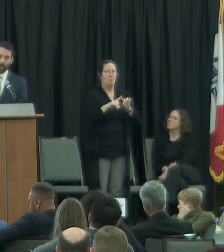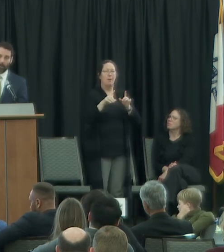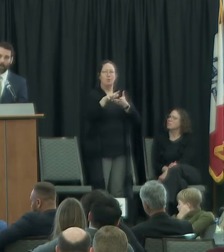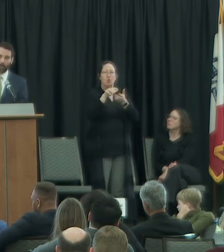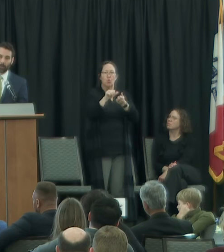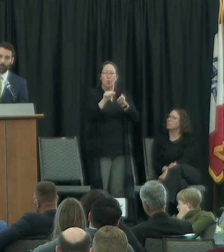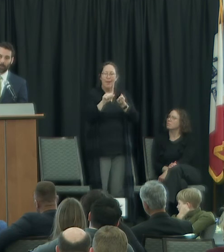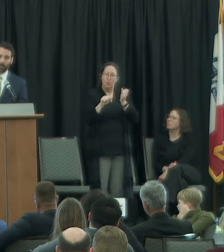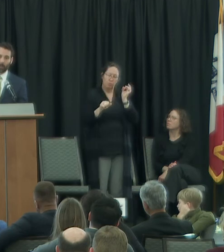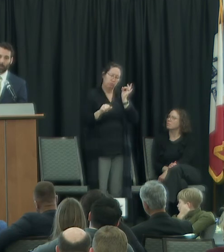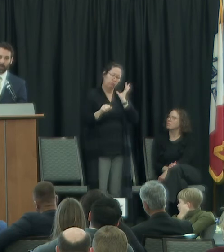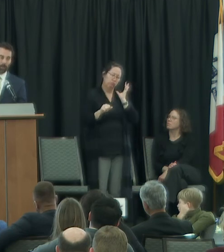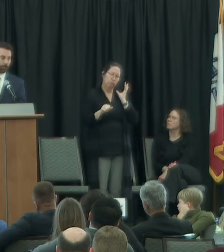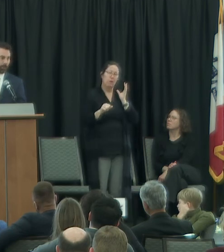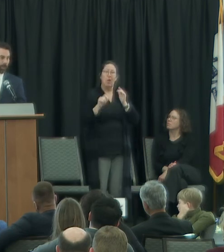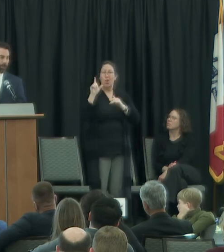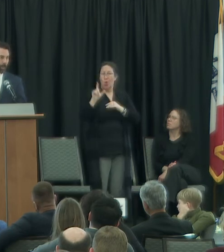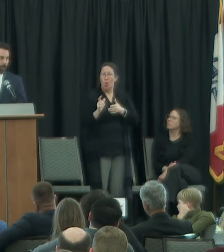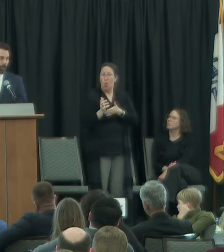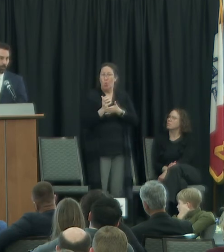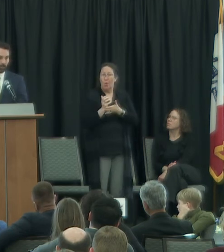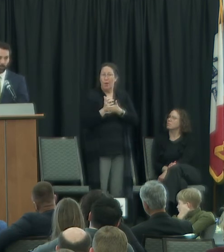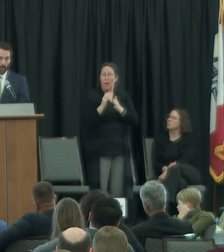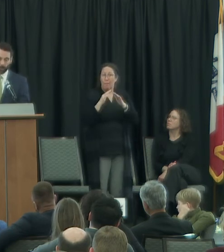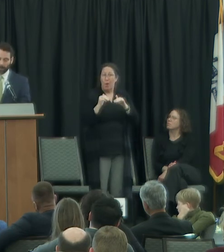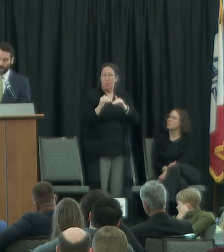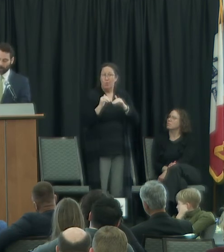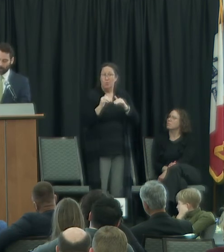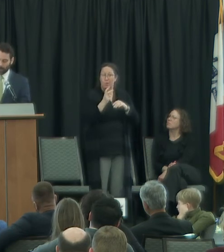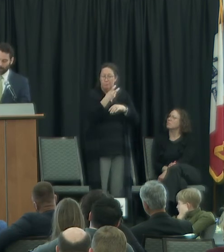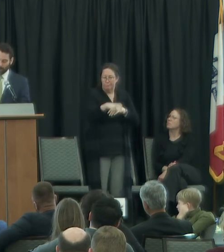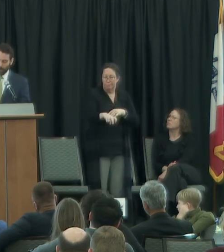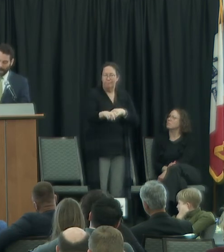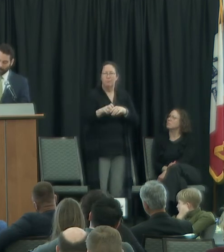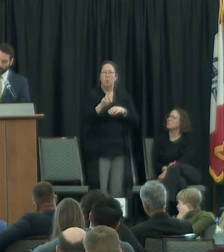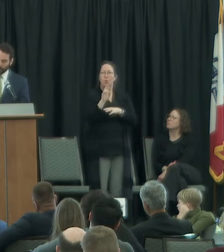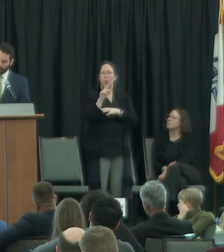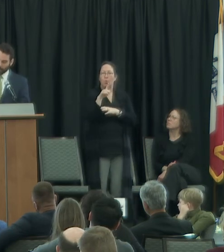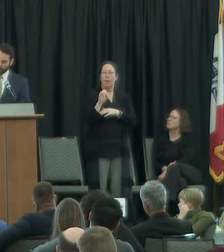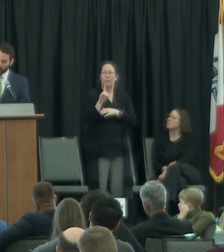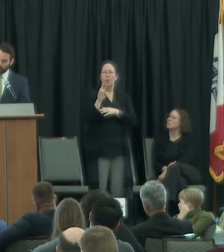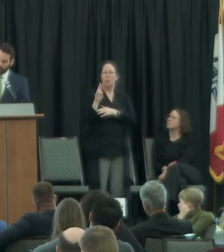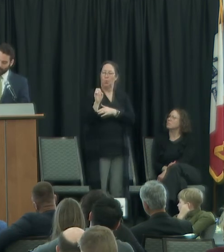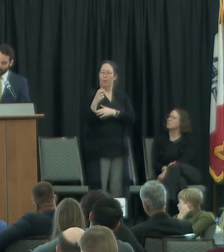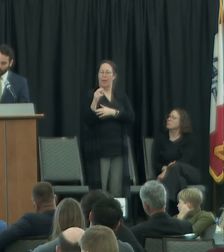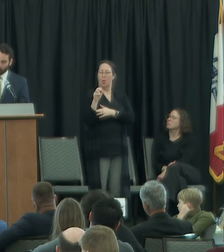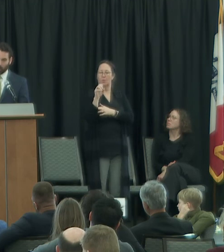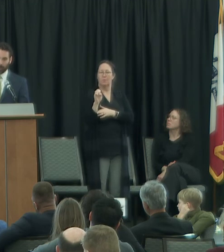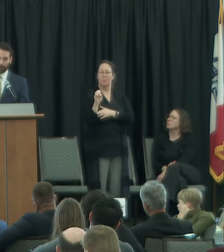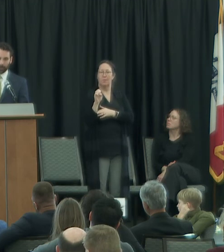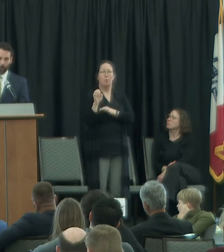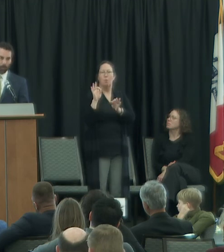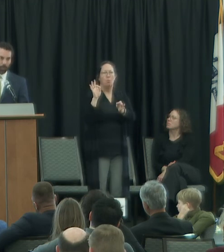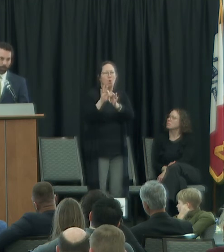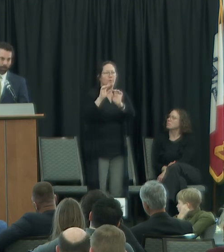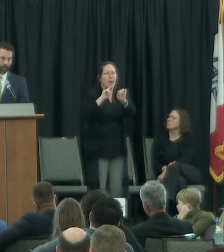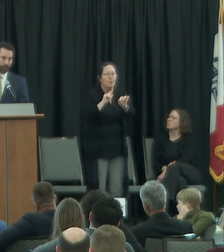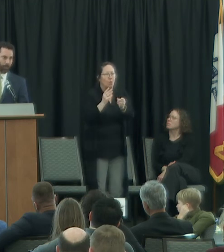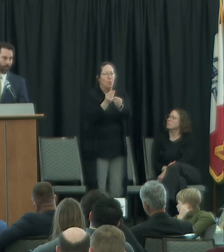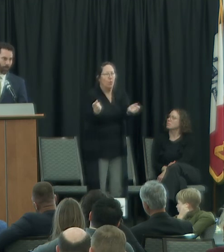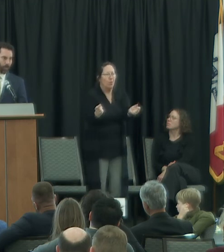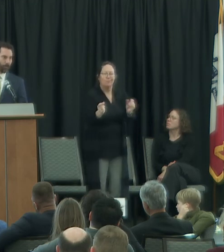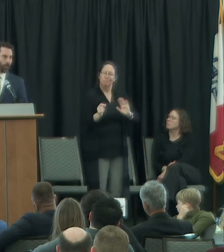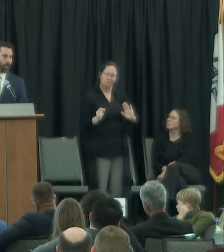took out many of the lower income units that we use for rapid rehousing. There is no silver bullet for homelessness,